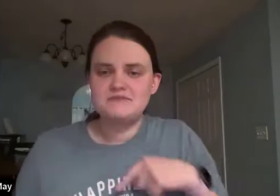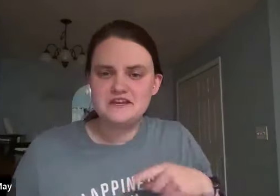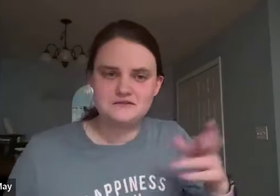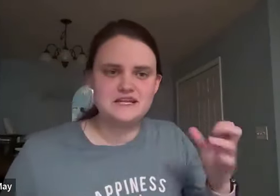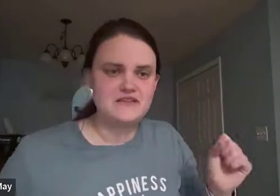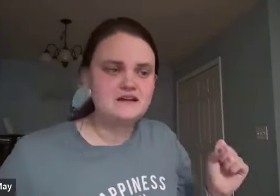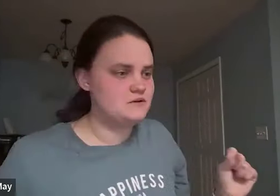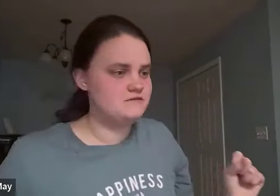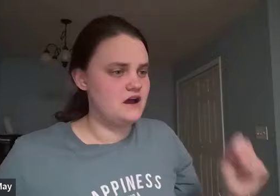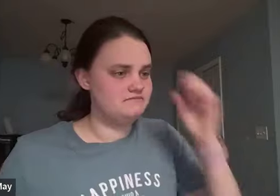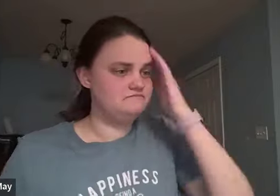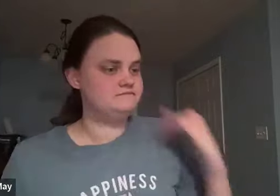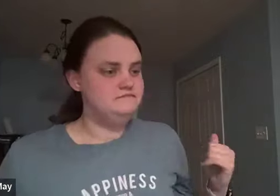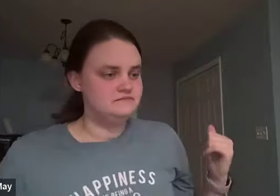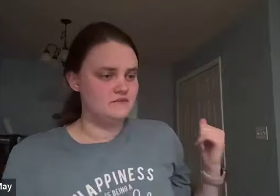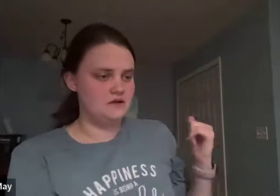Thank you for saying that because I would have forgotten. Okay.